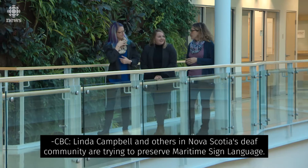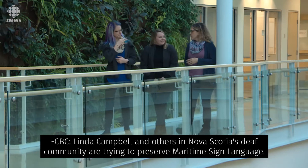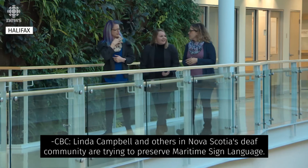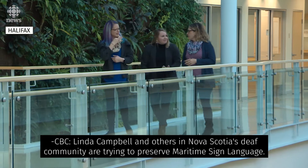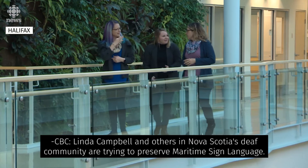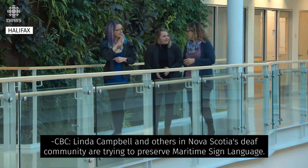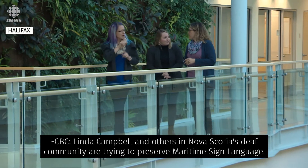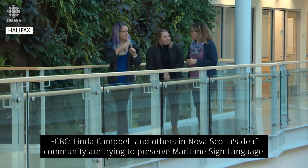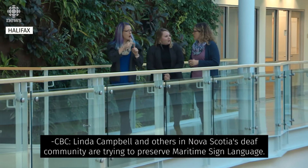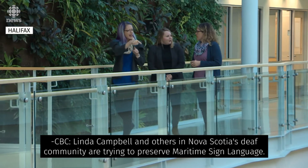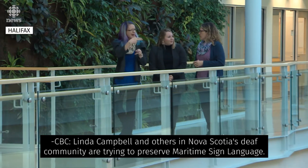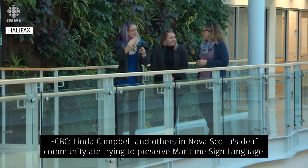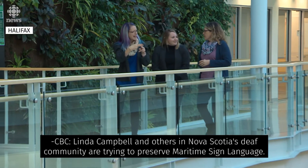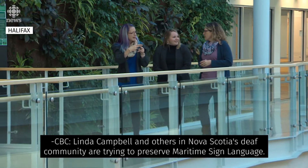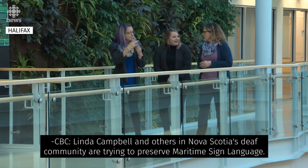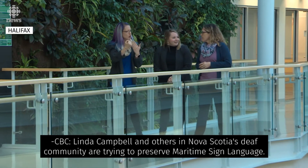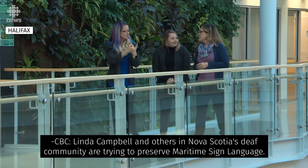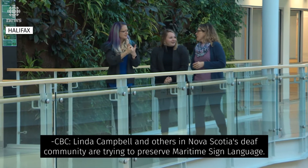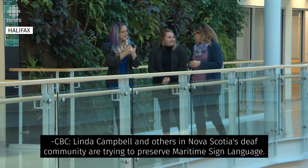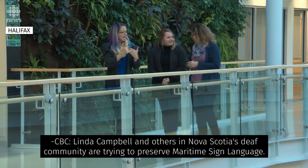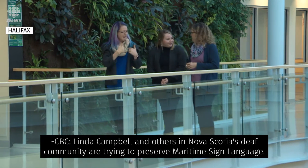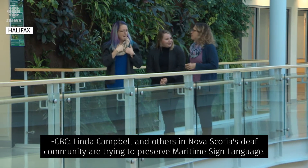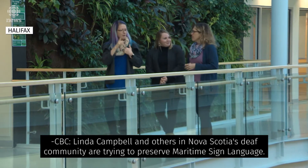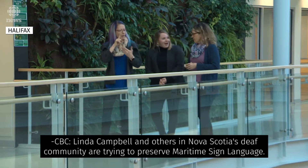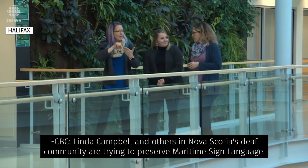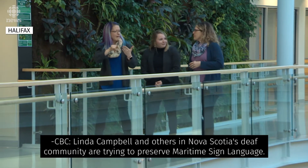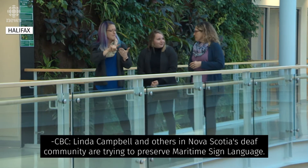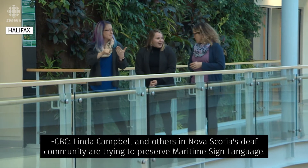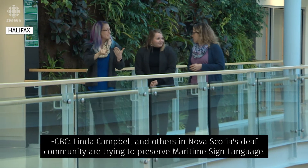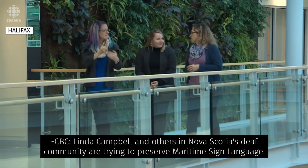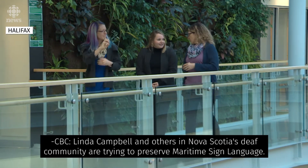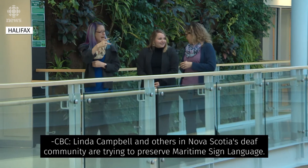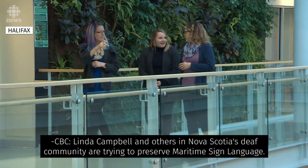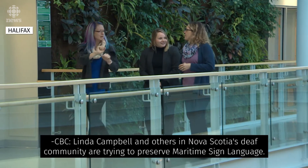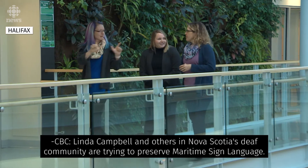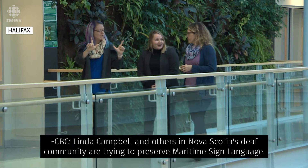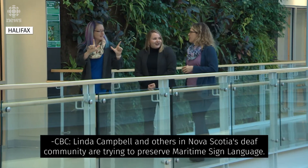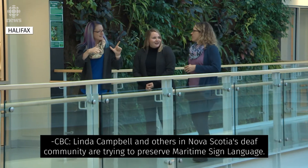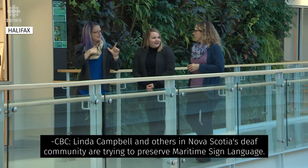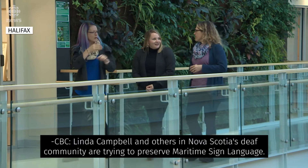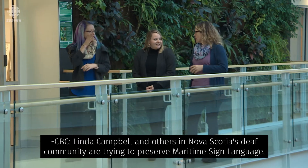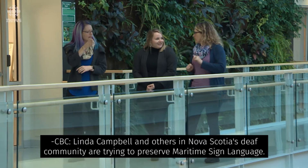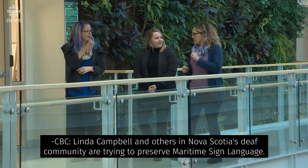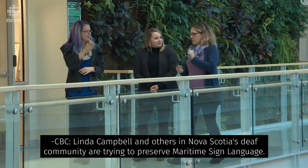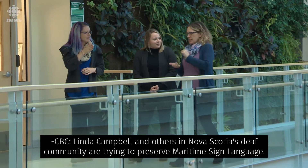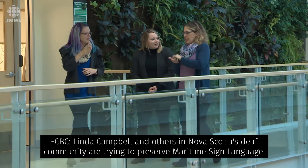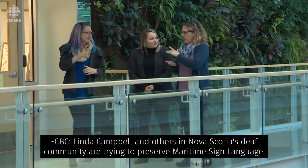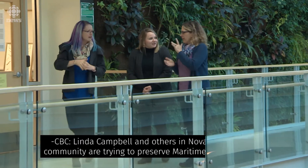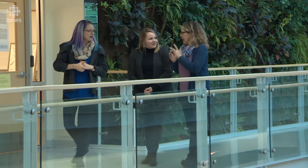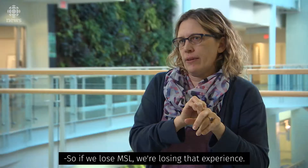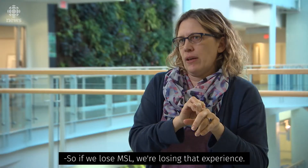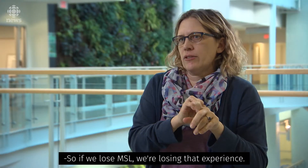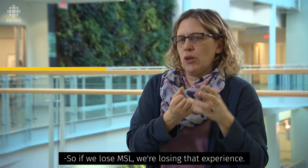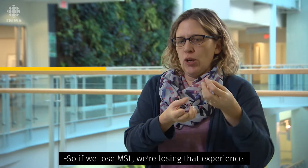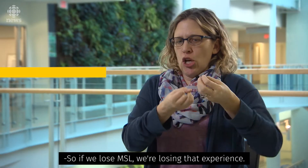Linda Campbell and others in Nova Scotia's deaf community are trying to preserve Maritime Sign Language. So if we